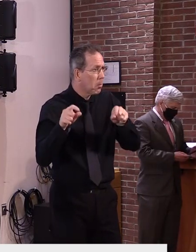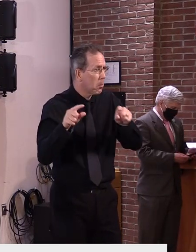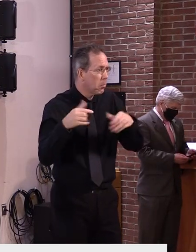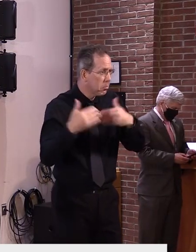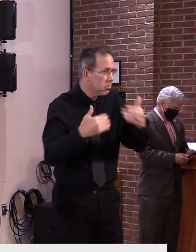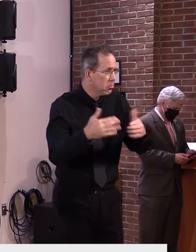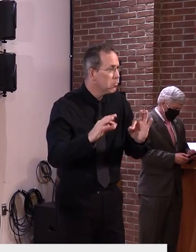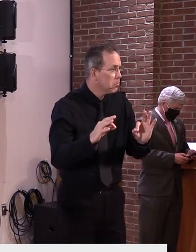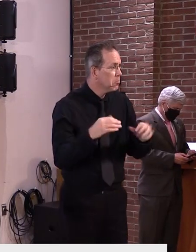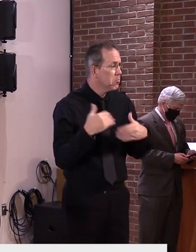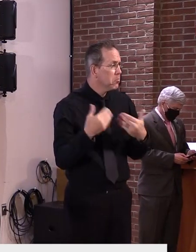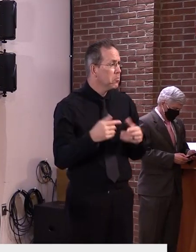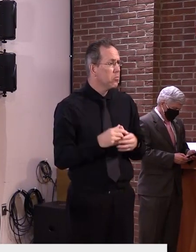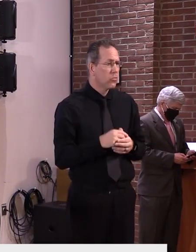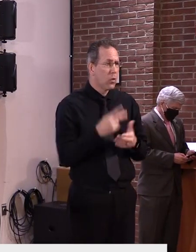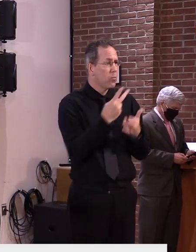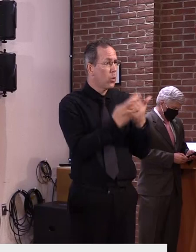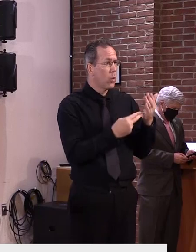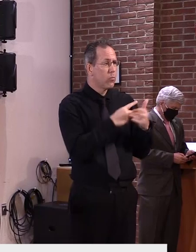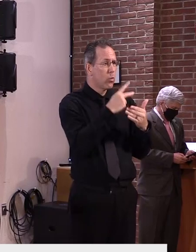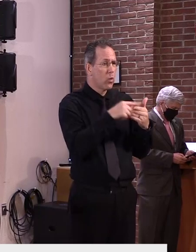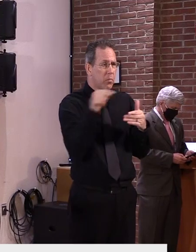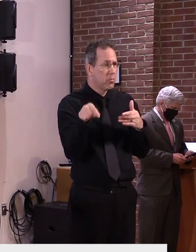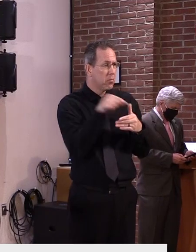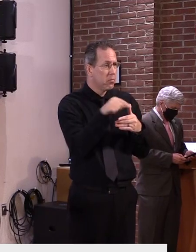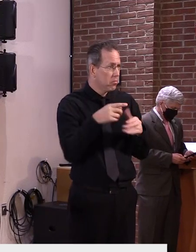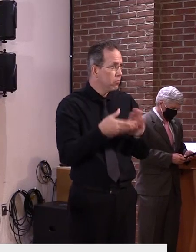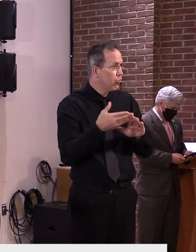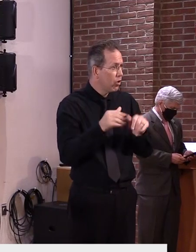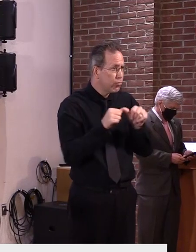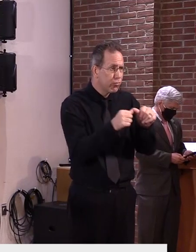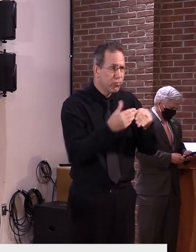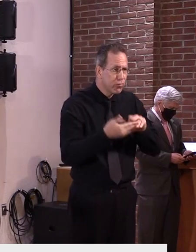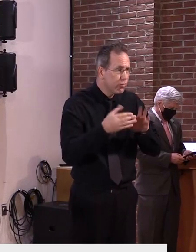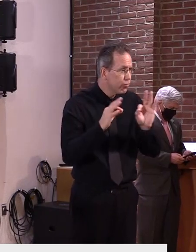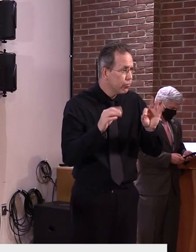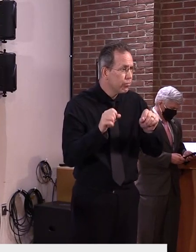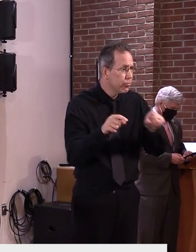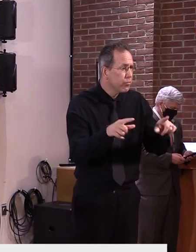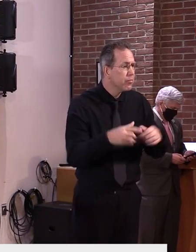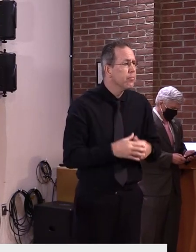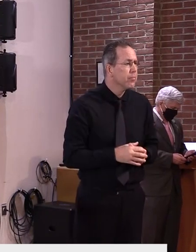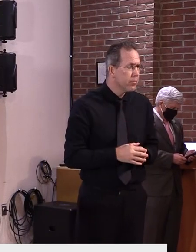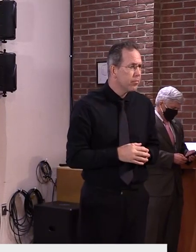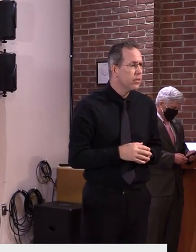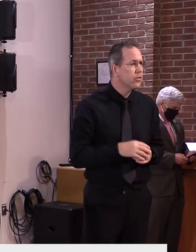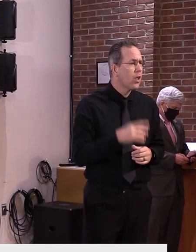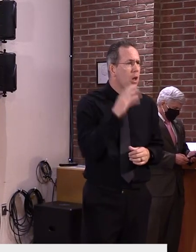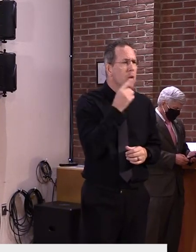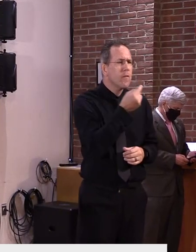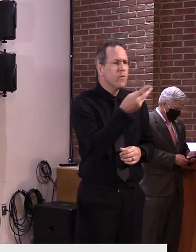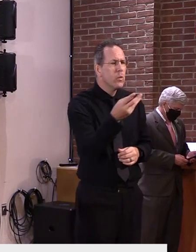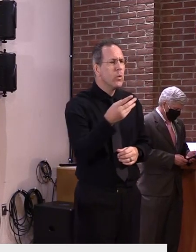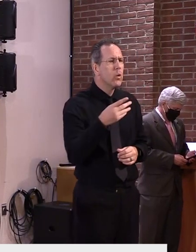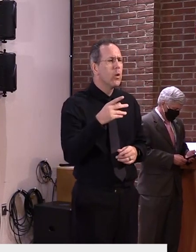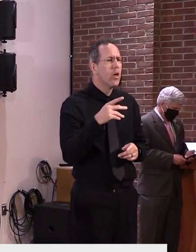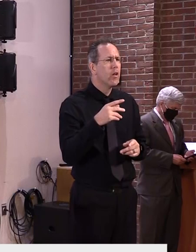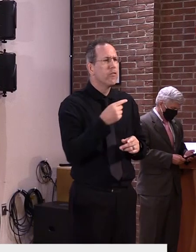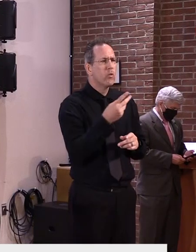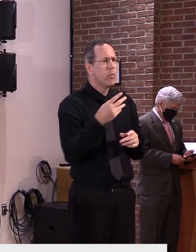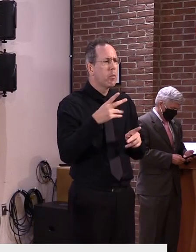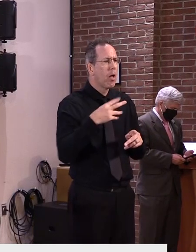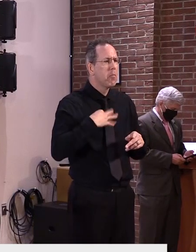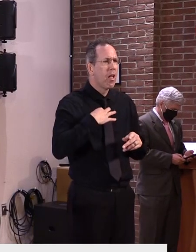robust review process. We have hundreds that we are reviewing and approving, and I